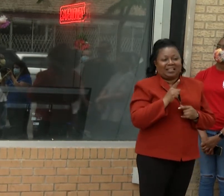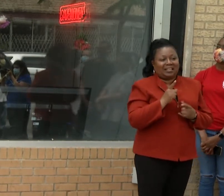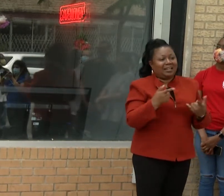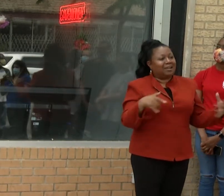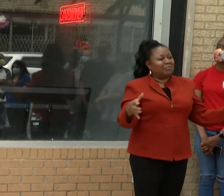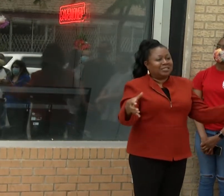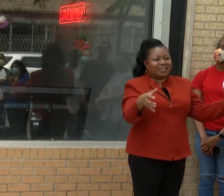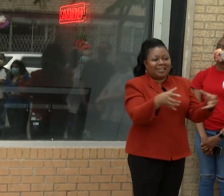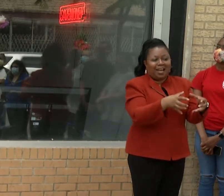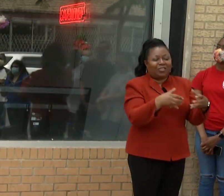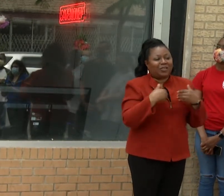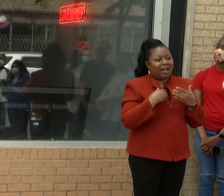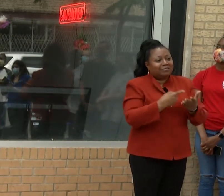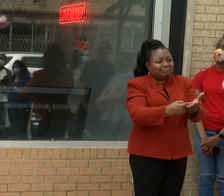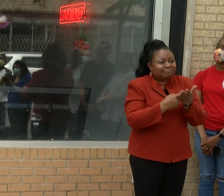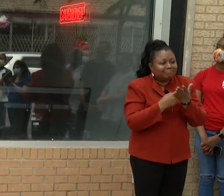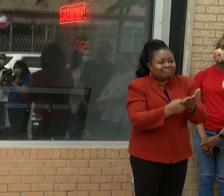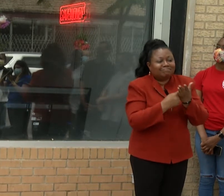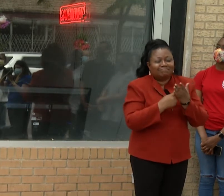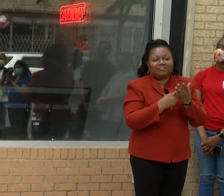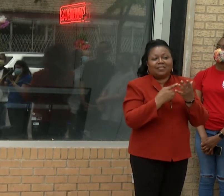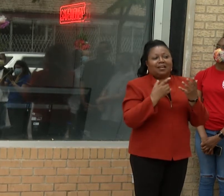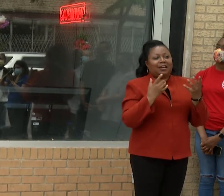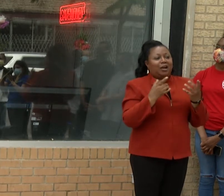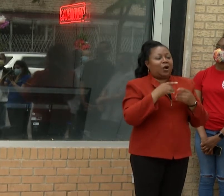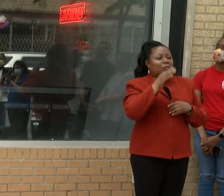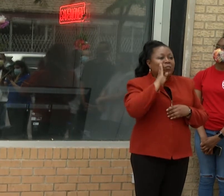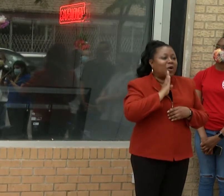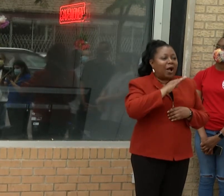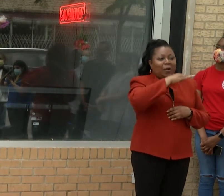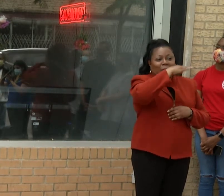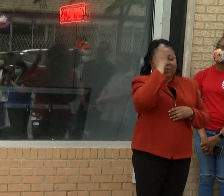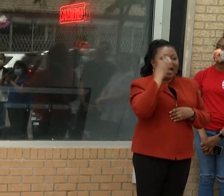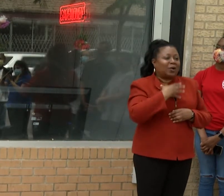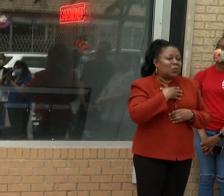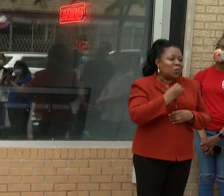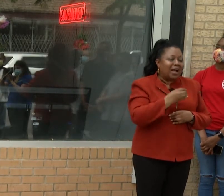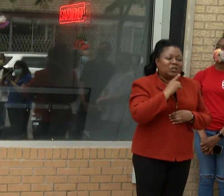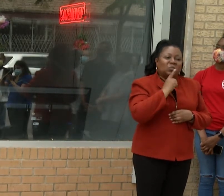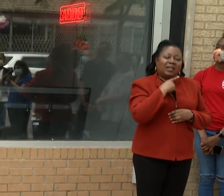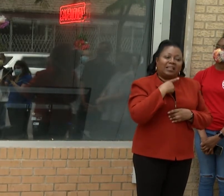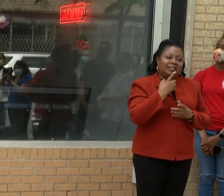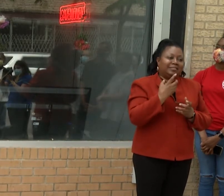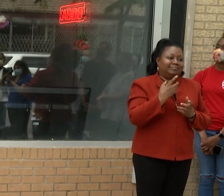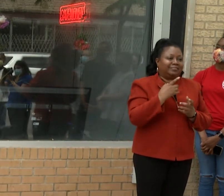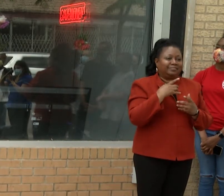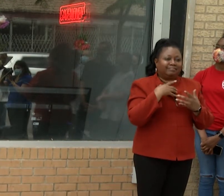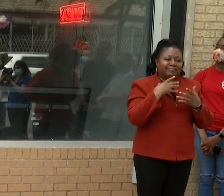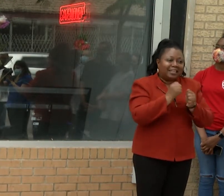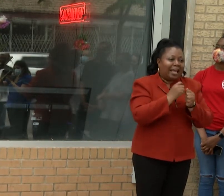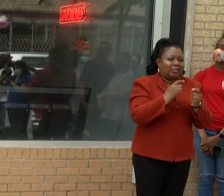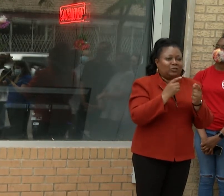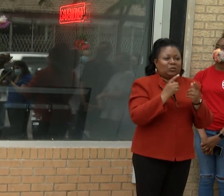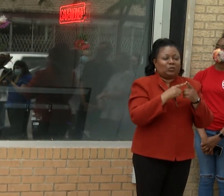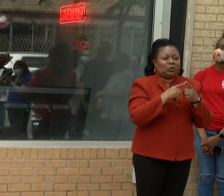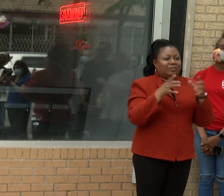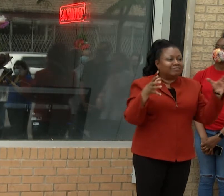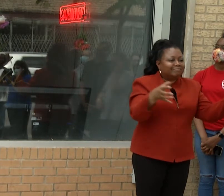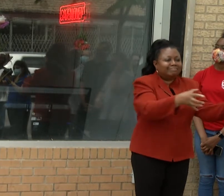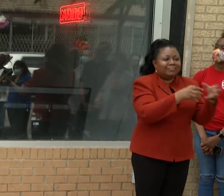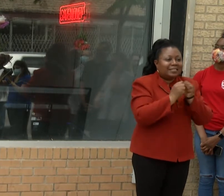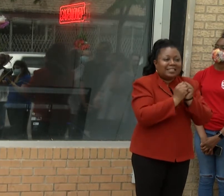coming together and having conversations, brown, black, and white, and really getting to